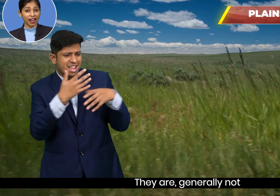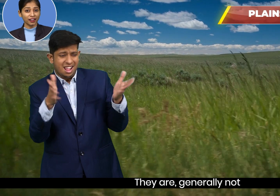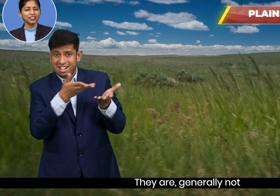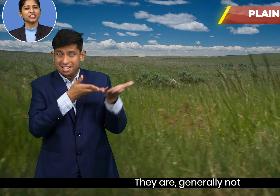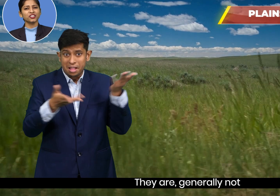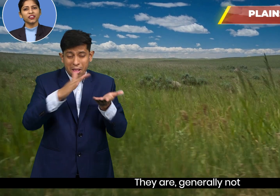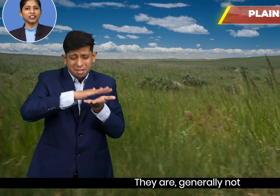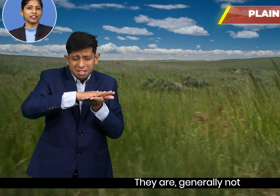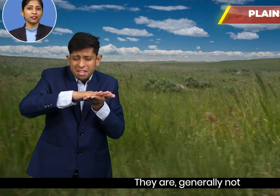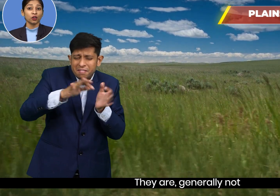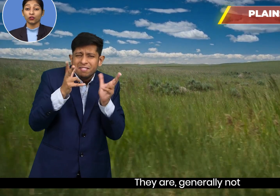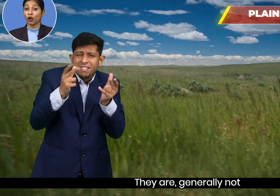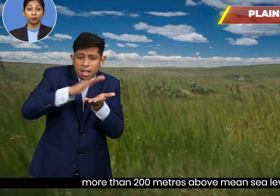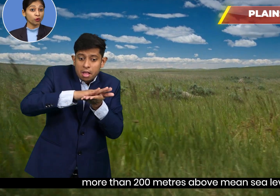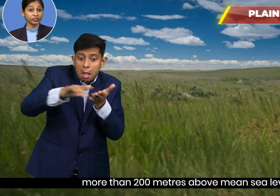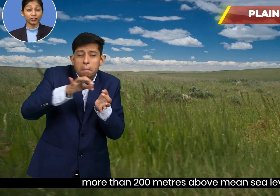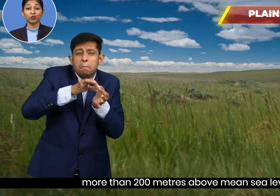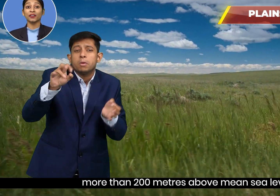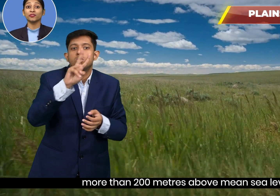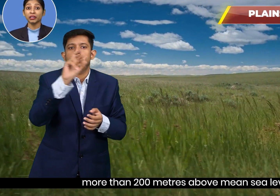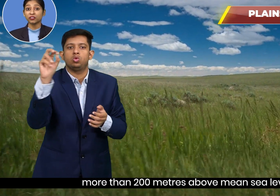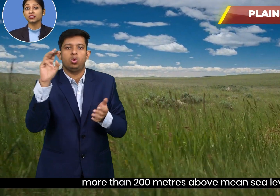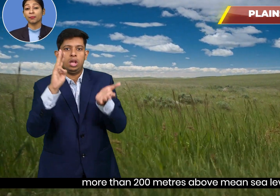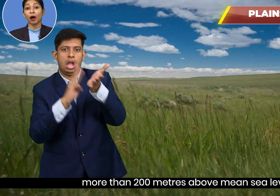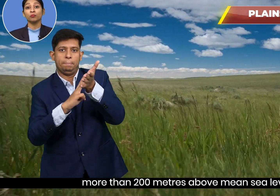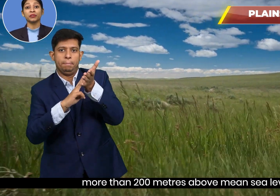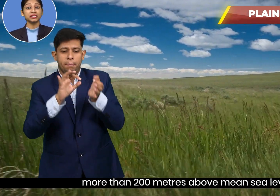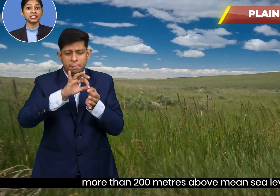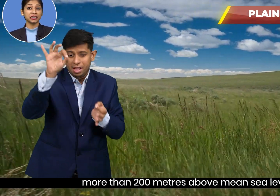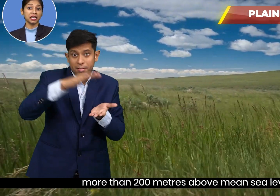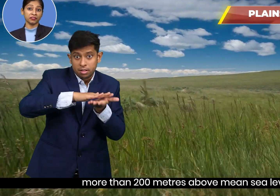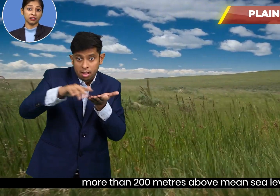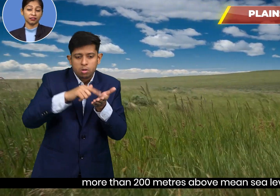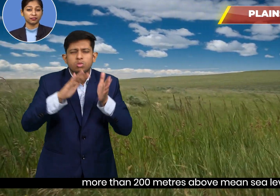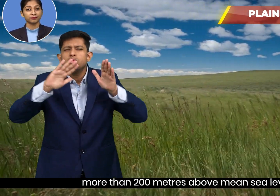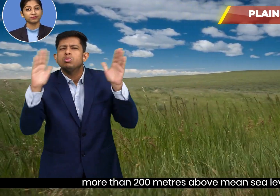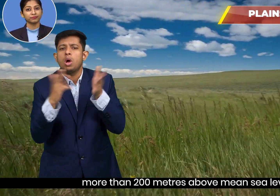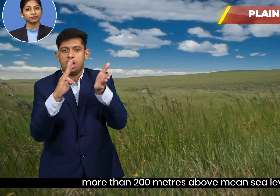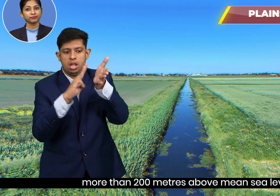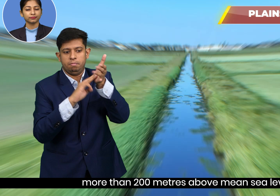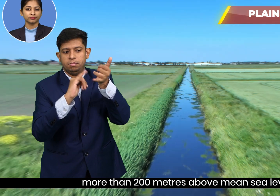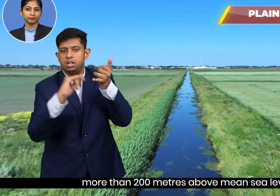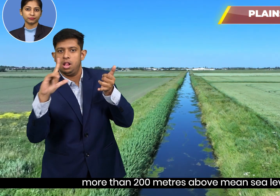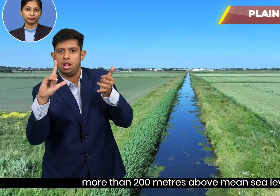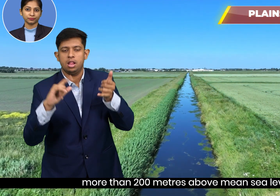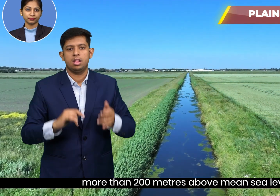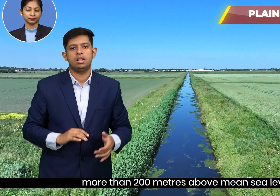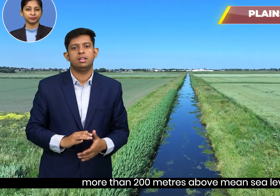They are generally not more than 200 meters above mean sea level.